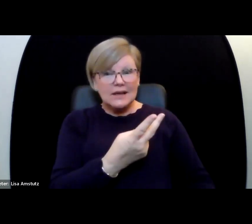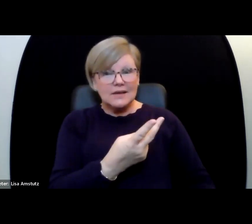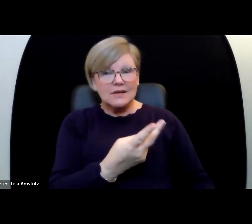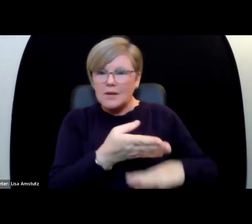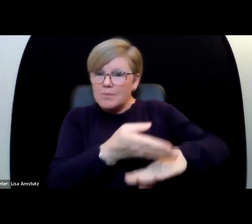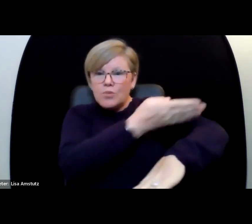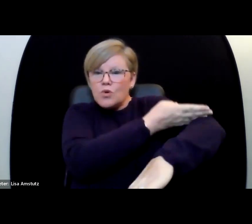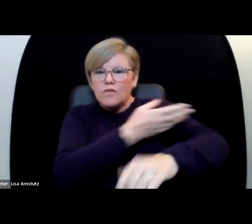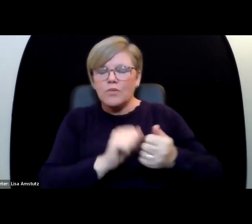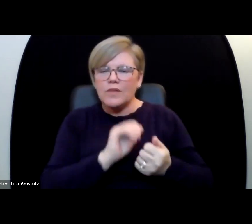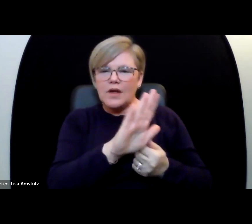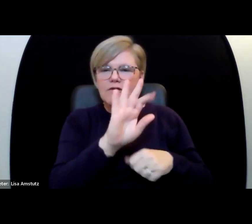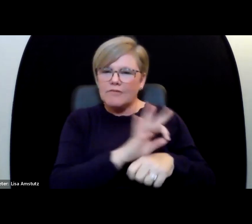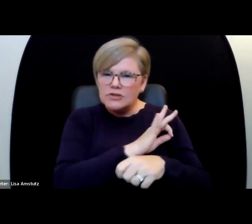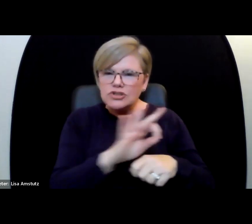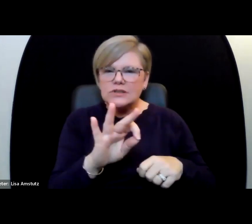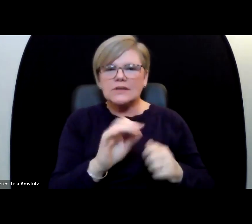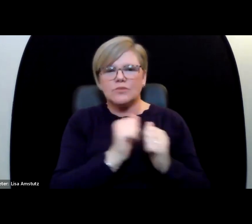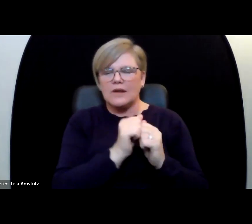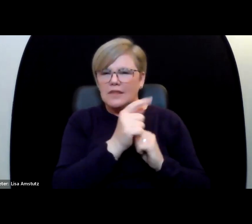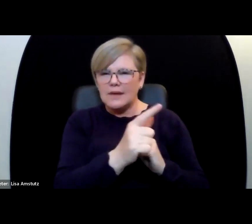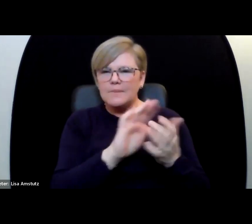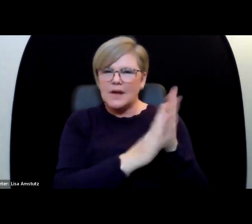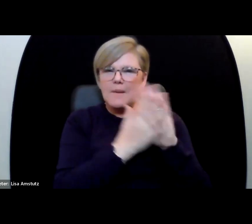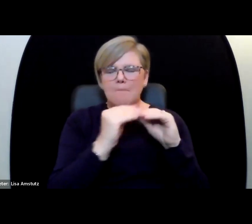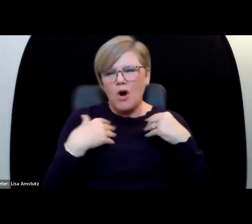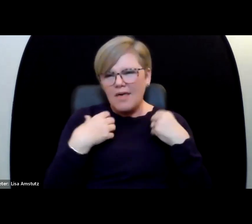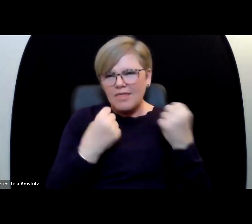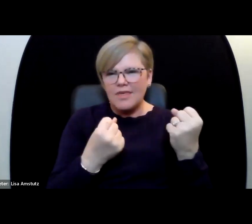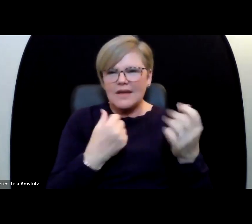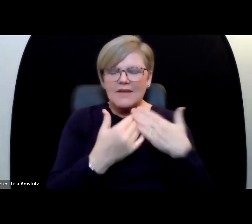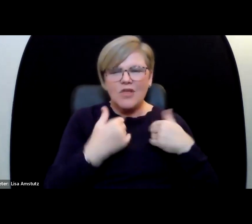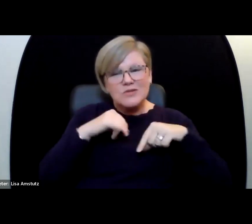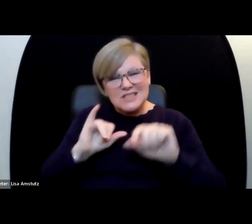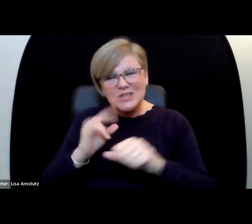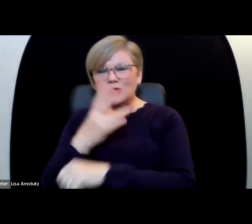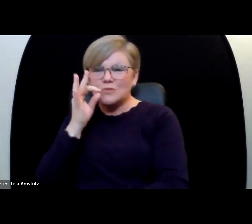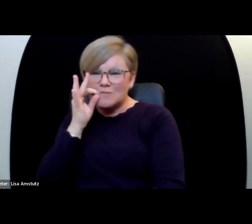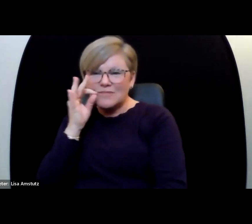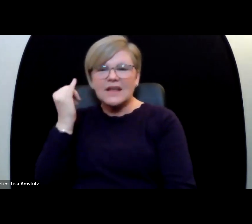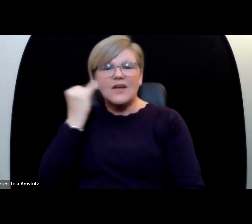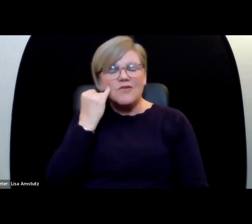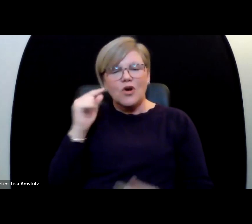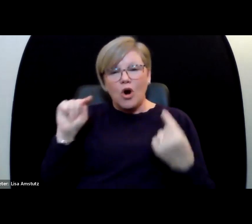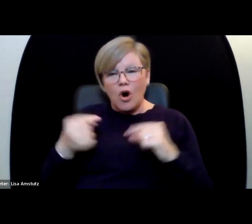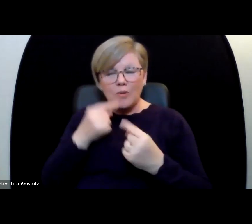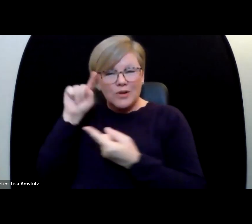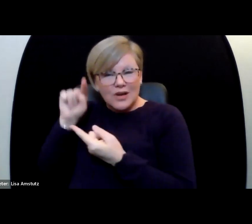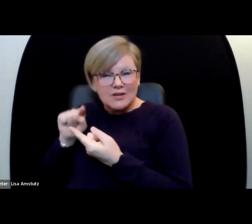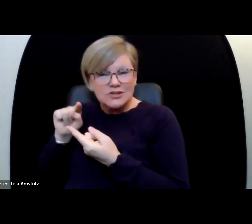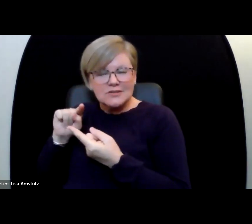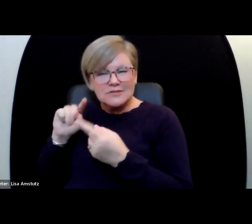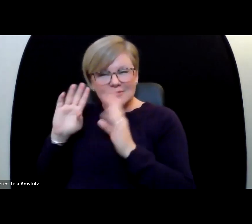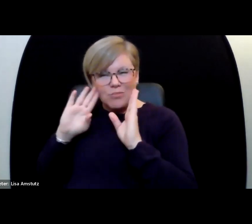of their functioning, gains in terms of them getting healthier. If you're a harm reduction mindset person, if you really